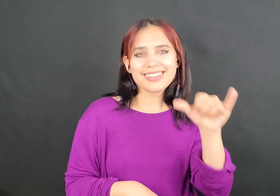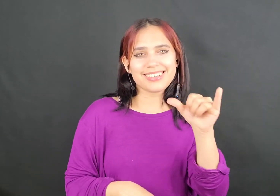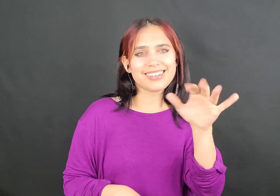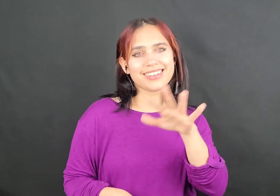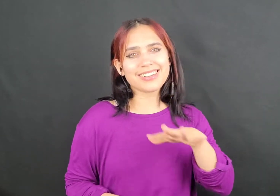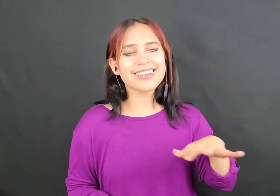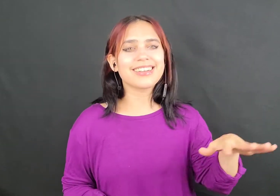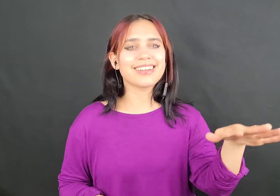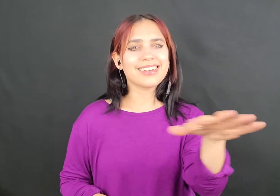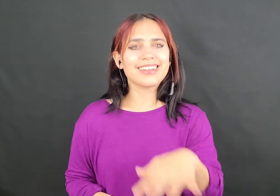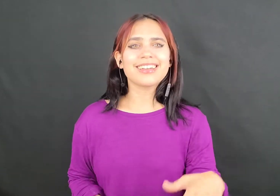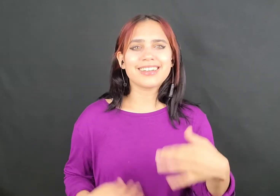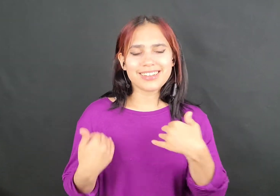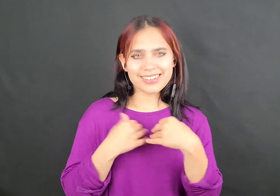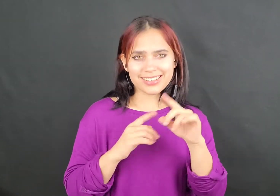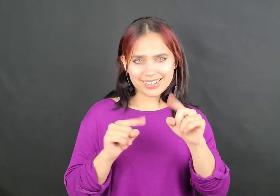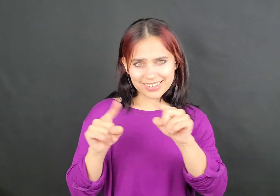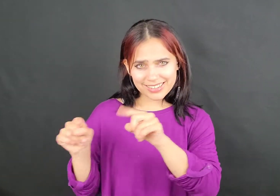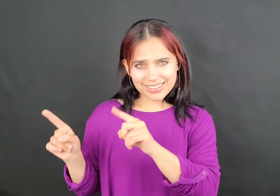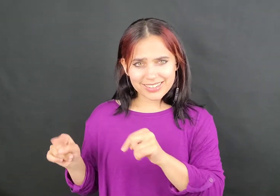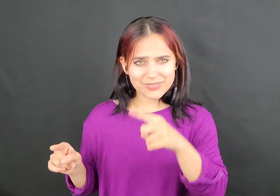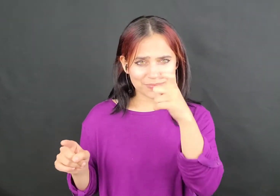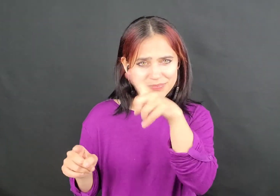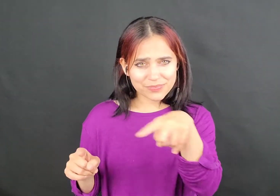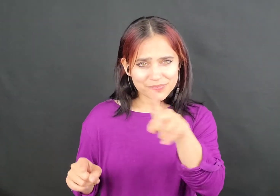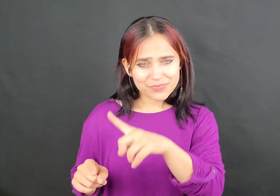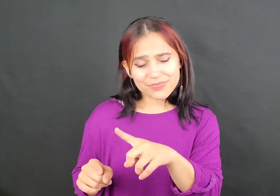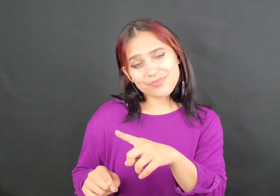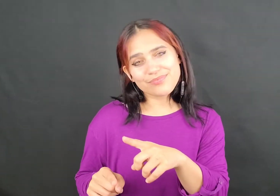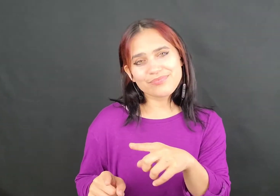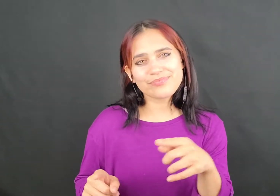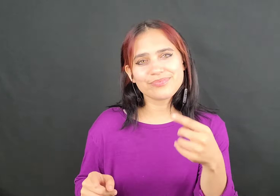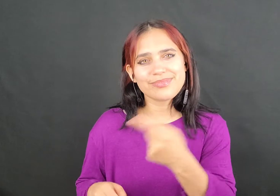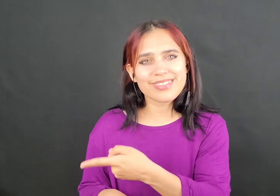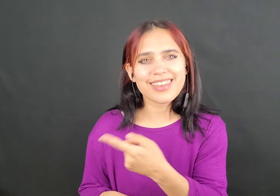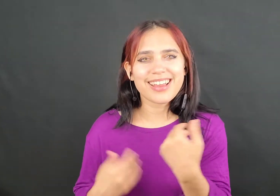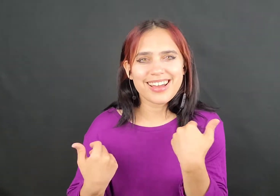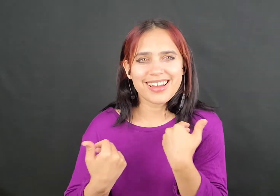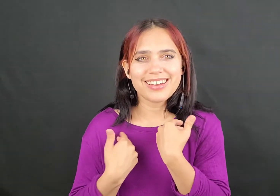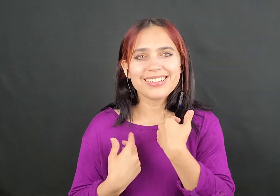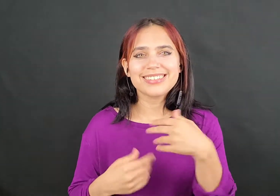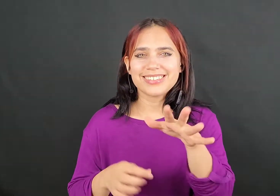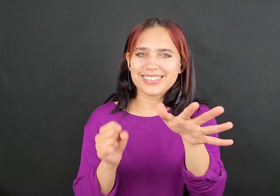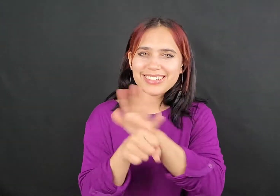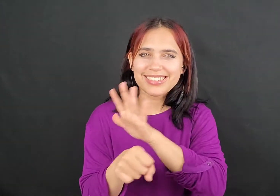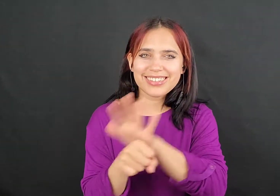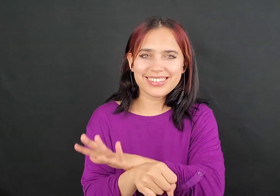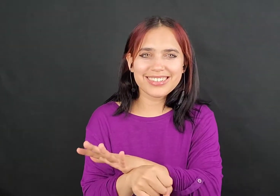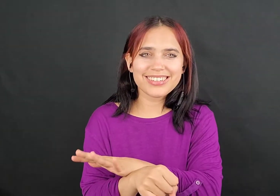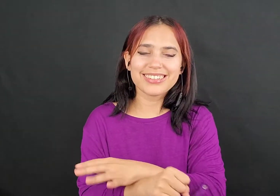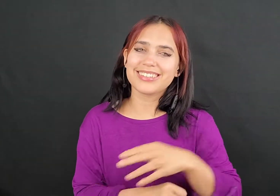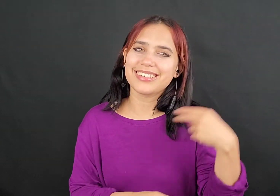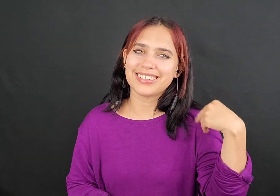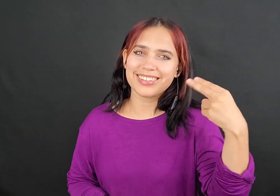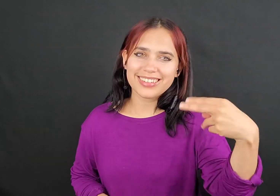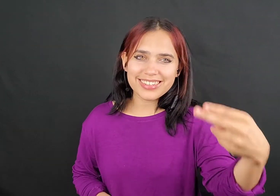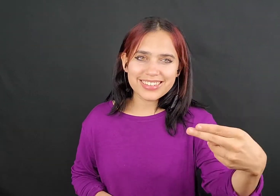since the days of the Romans. The cave was long believed to be bottomless. This probably gave birth to the story that the Rock